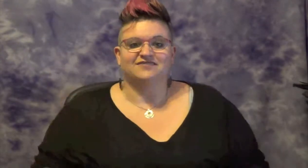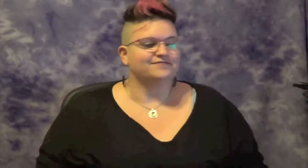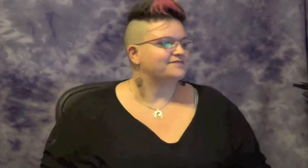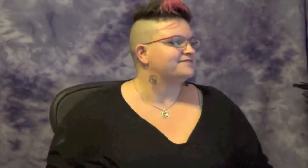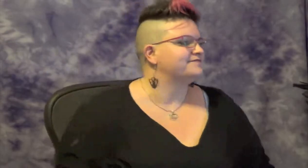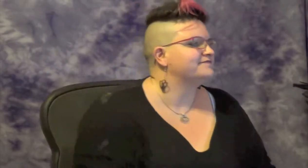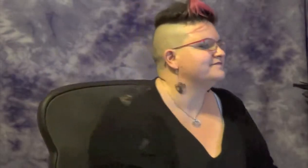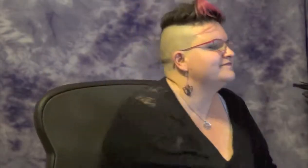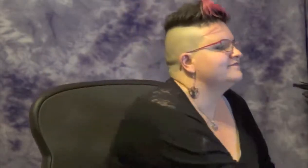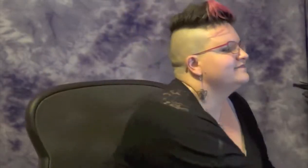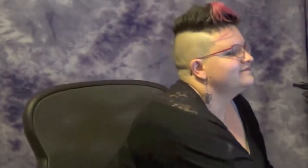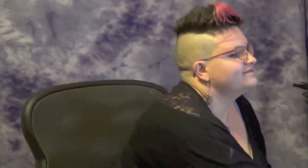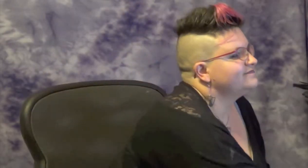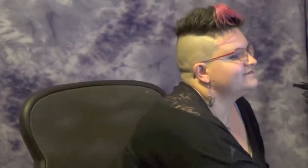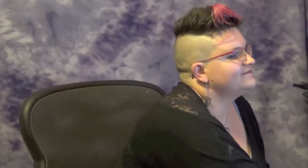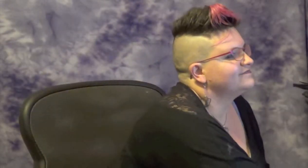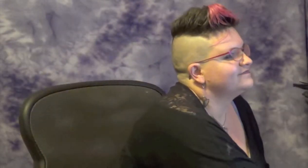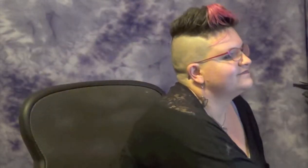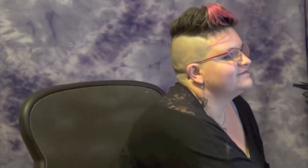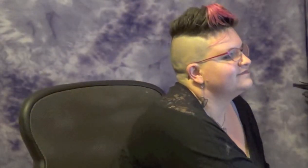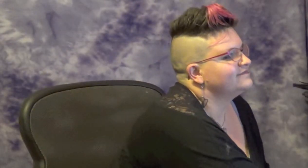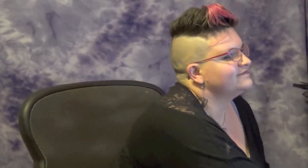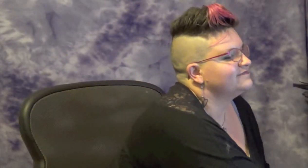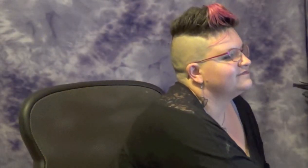part of the hearing world, and I want nothing to do with it.